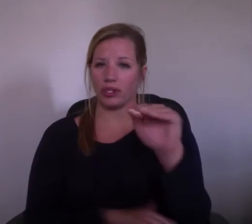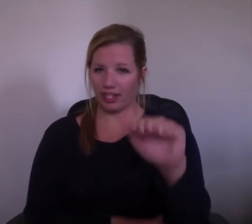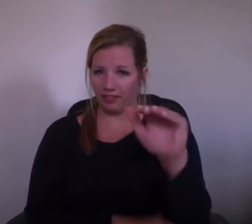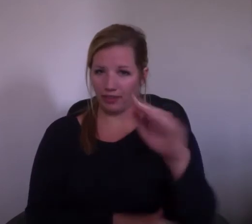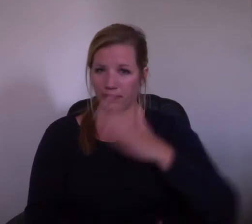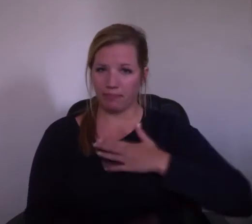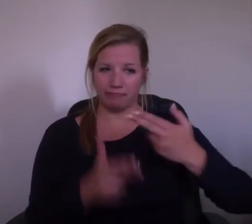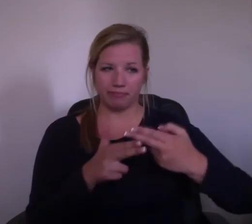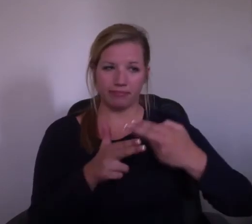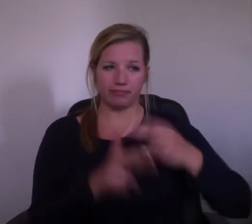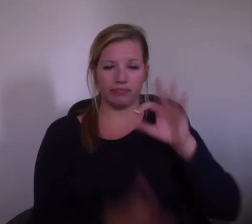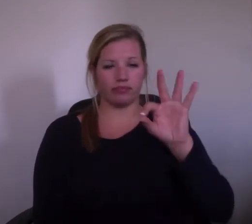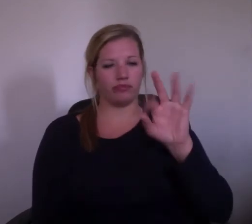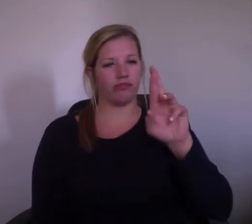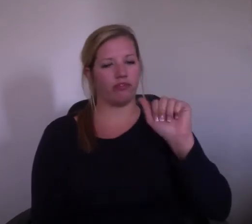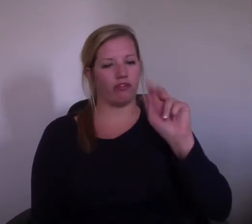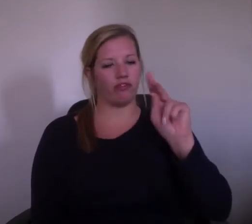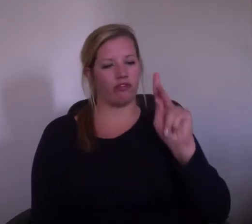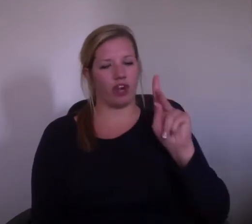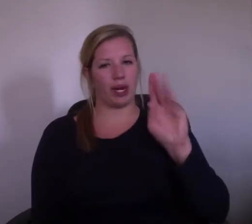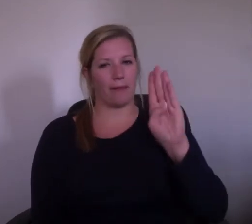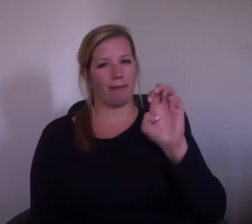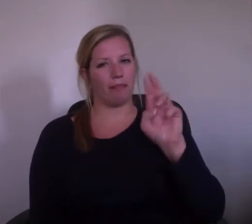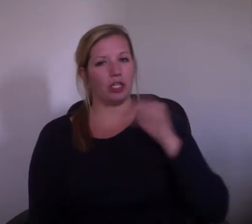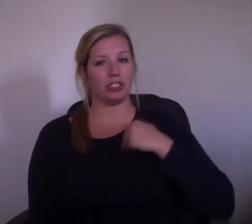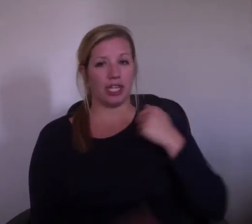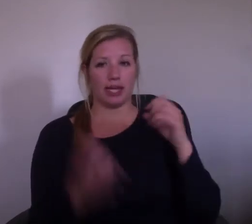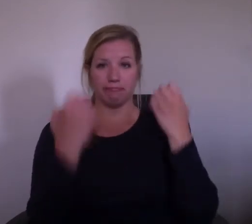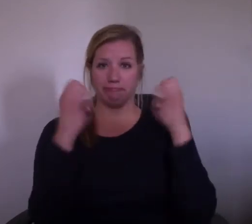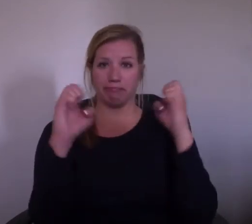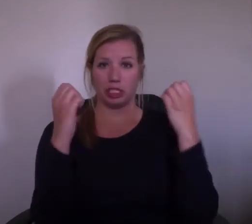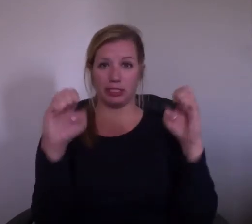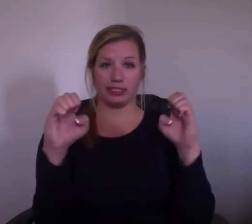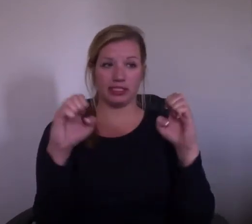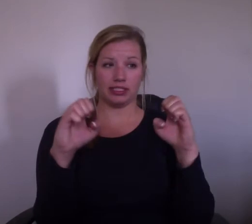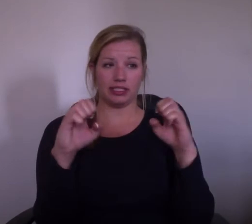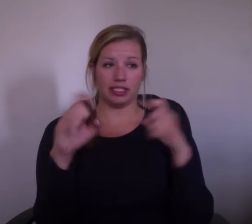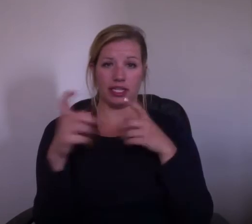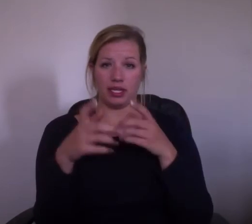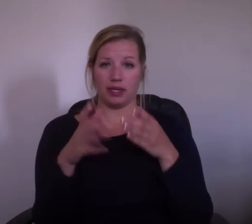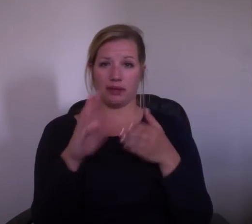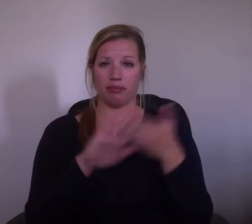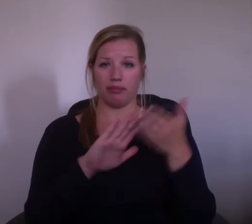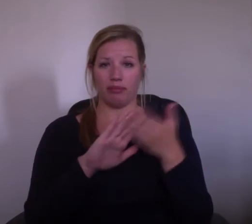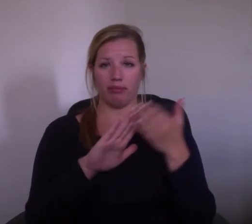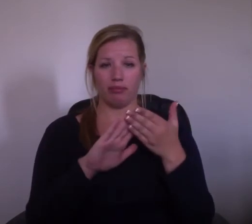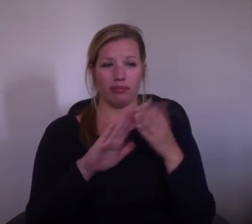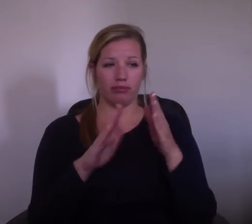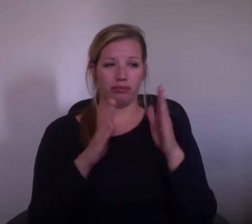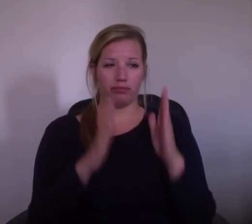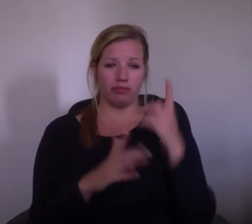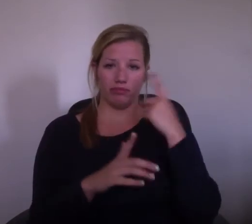I'm Frank Barnes. I'm the emergency manager for the City of Oklahoma City. As the emergency manager, I'm responsible for the